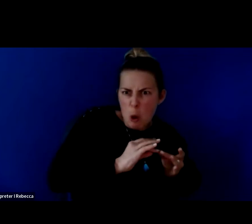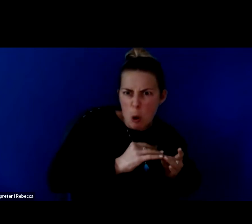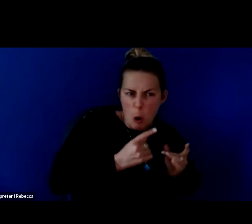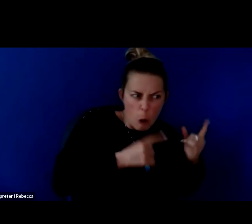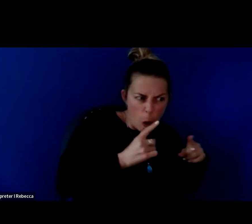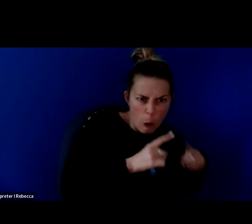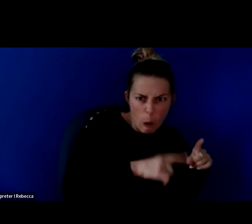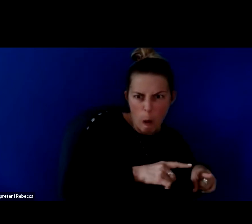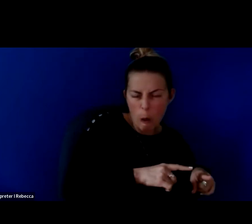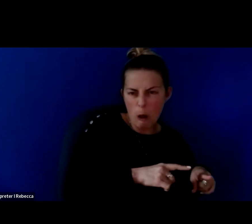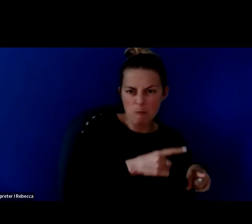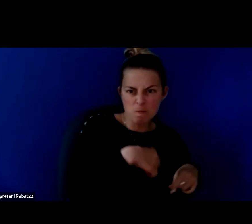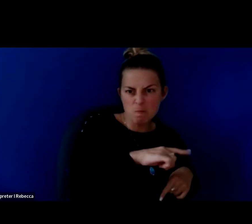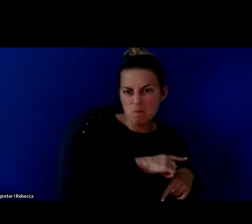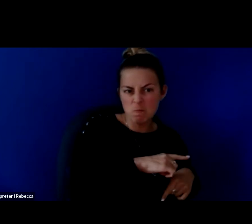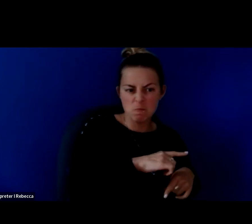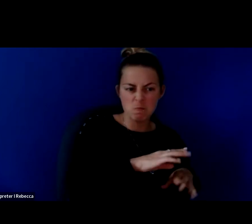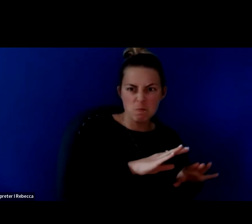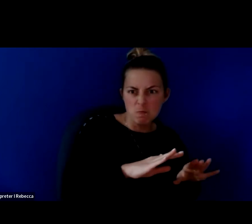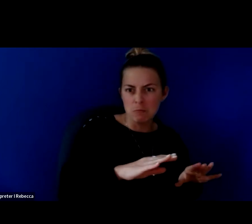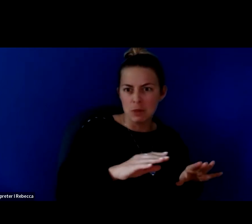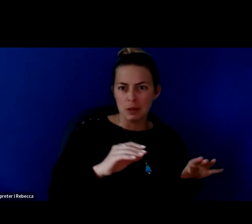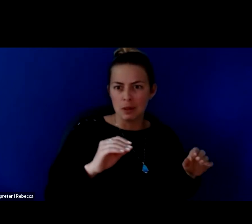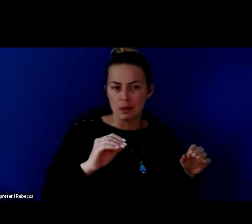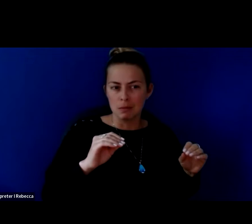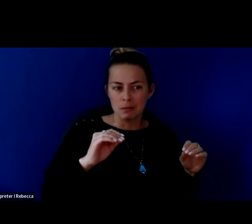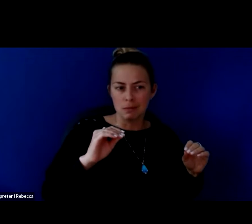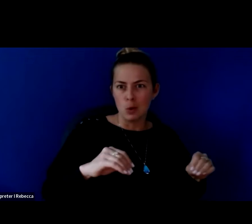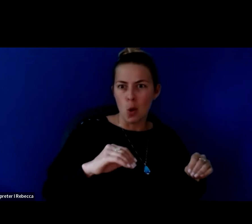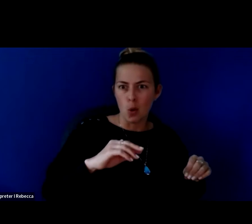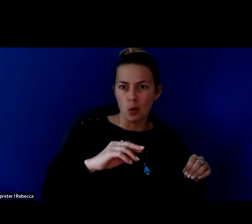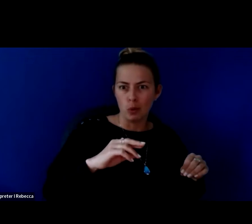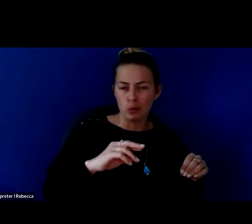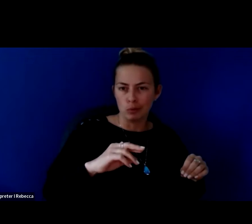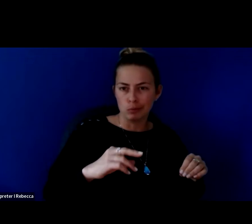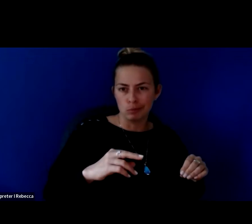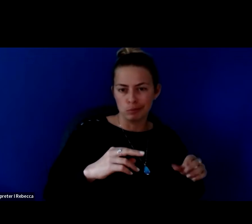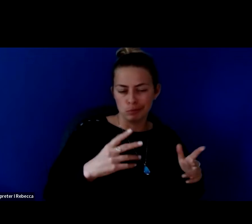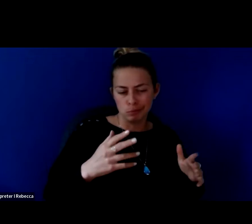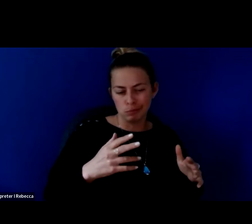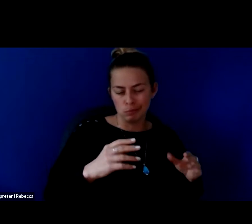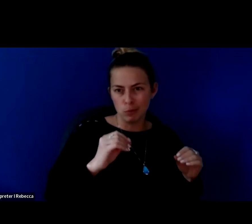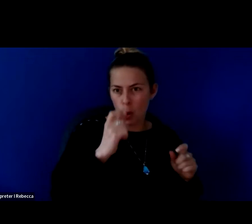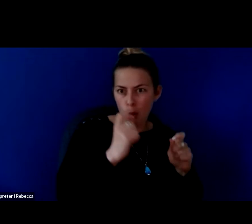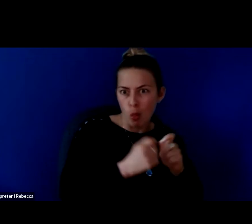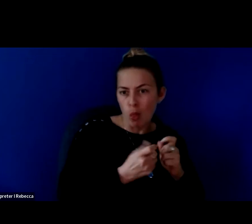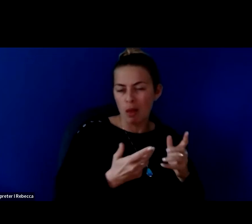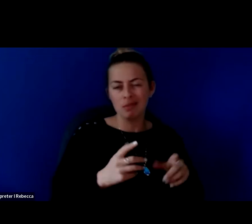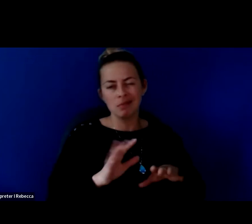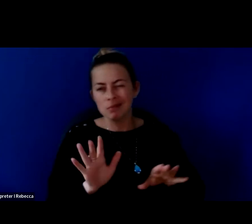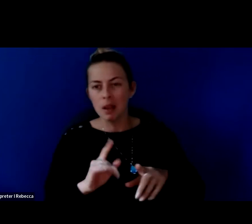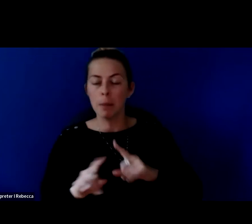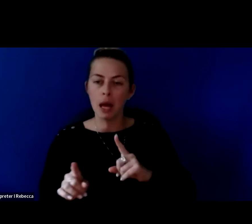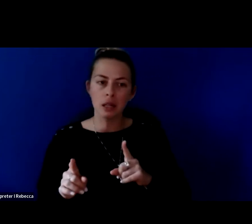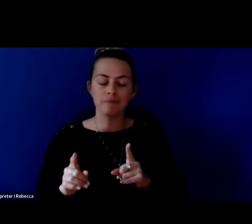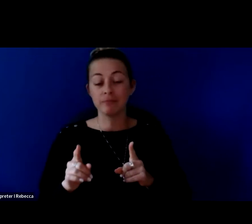among people that are not having to answer to kind of the wider public. But I think we certainly do know that teachers and school librarians are